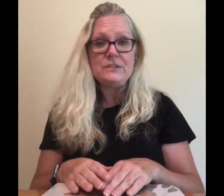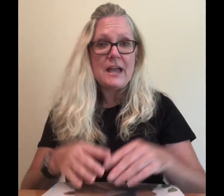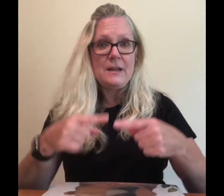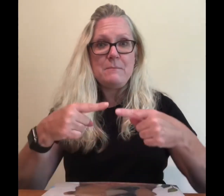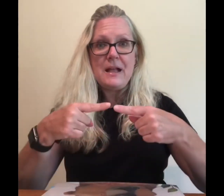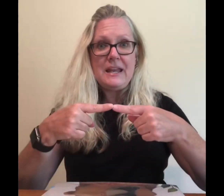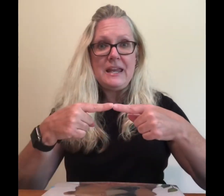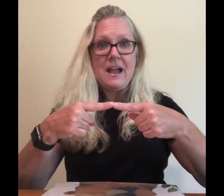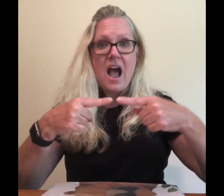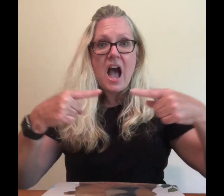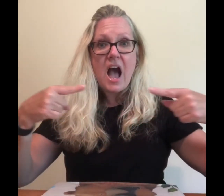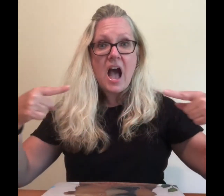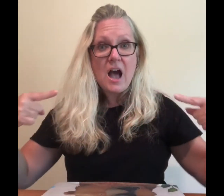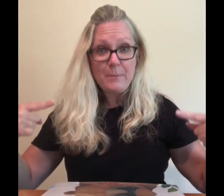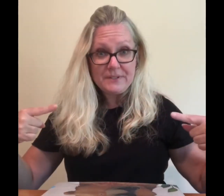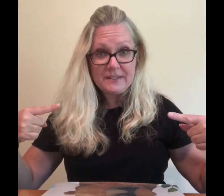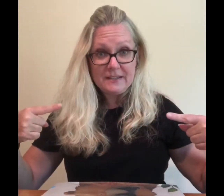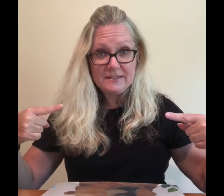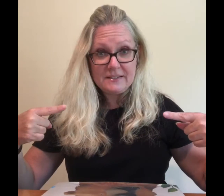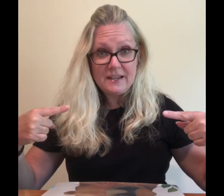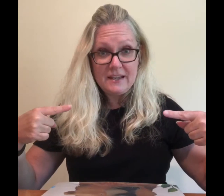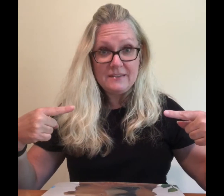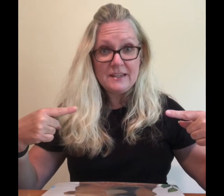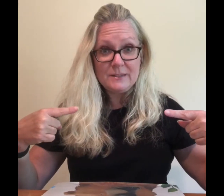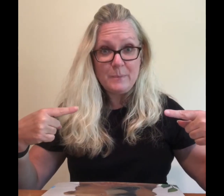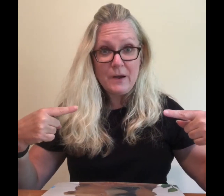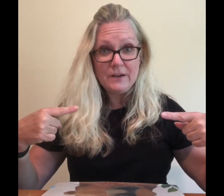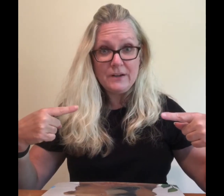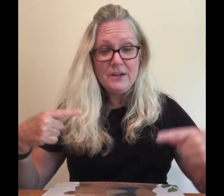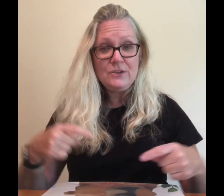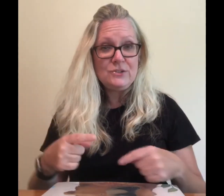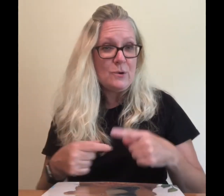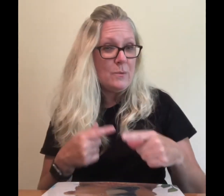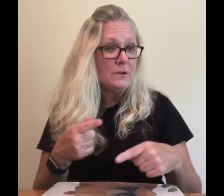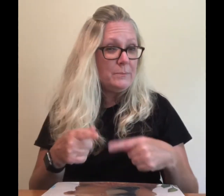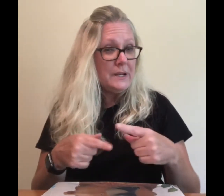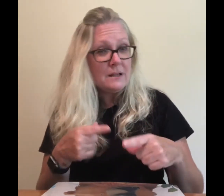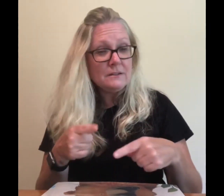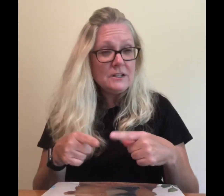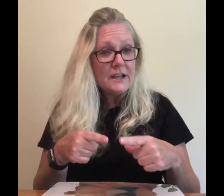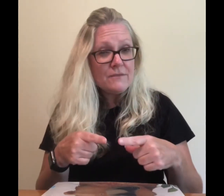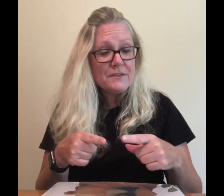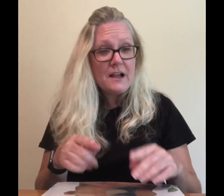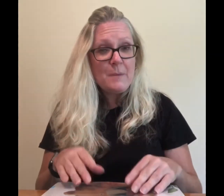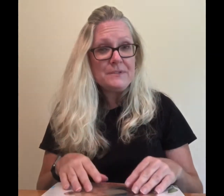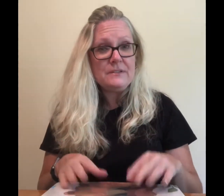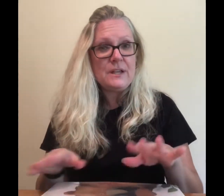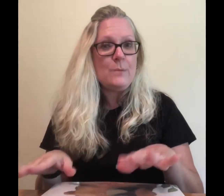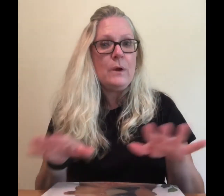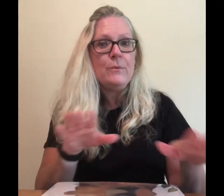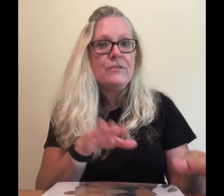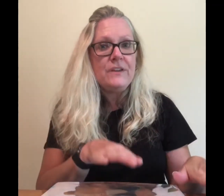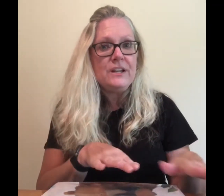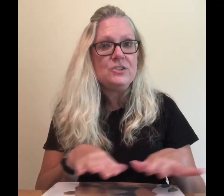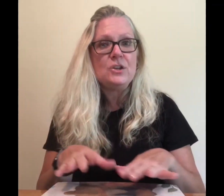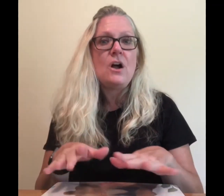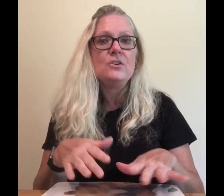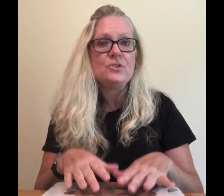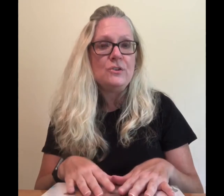and many opposites in this book. So be on the lookout for the opposites, and when we're finished, I'll show you the